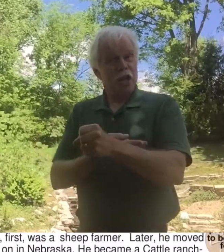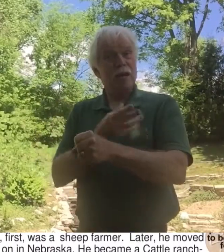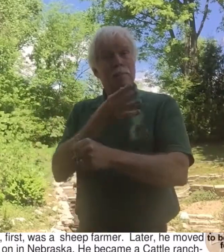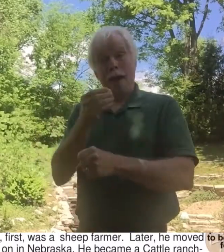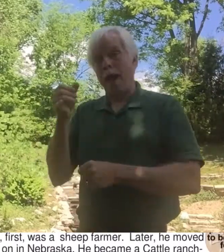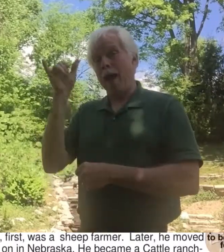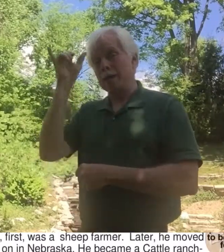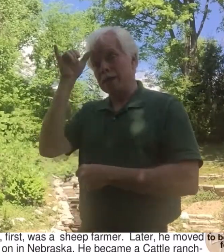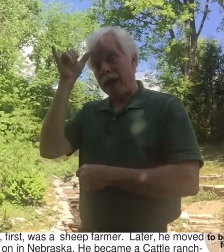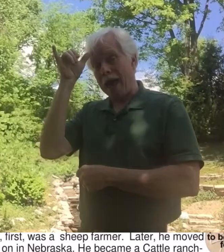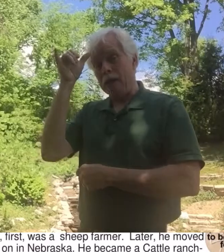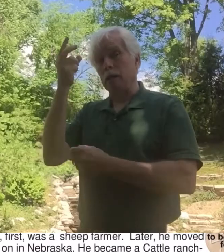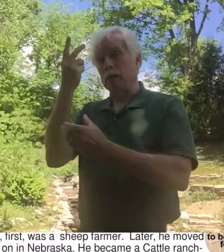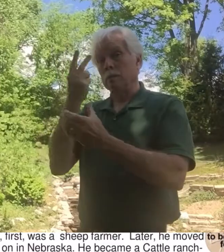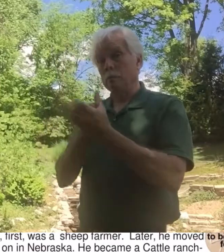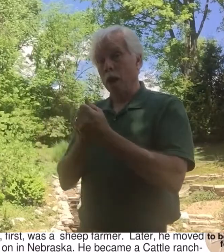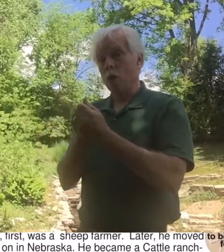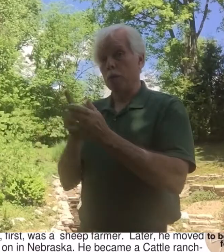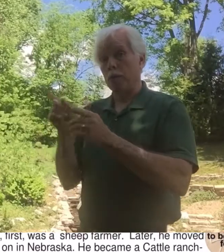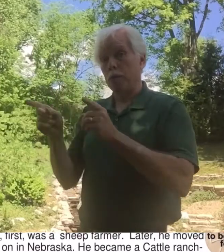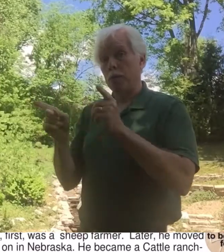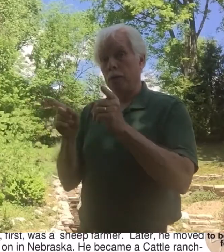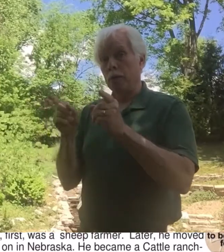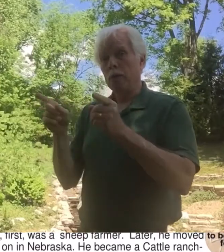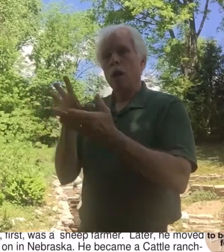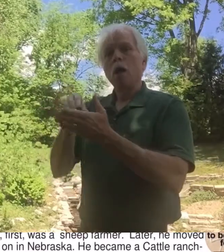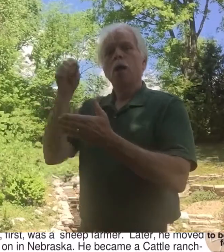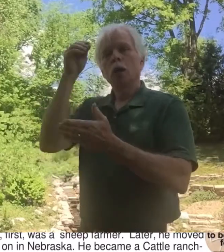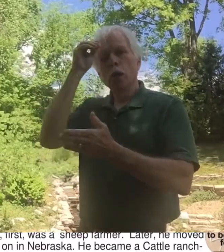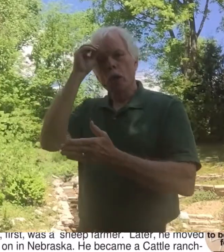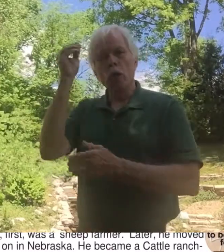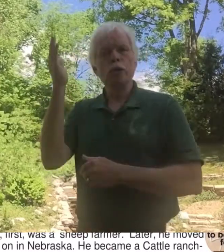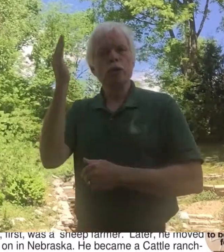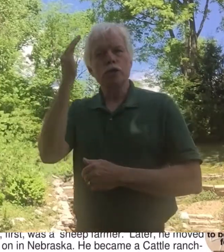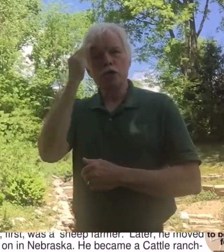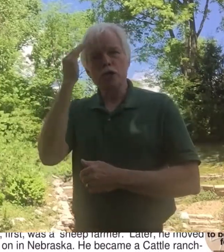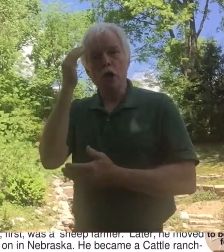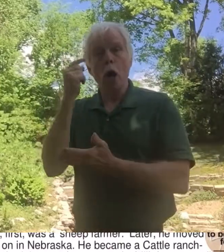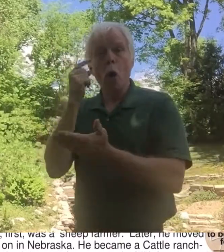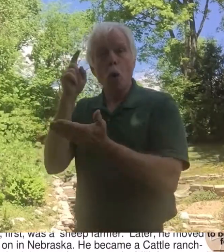sheep and cattle both learned to know